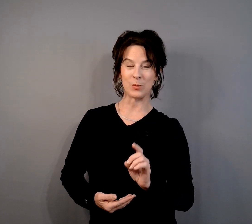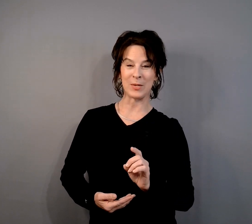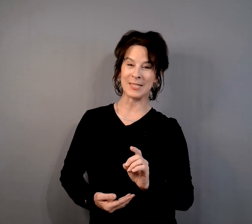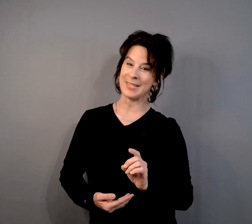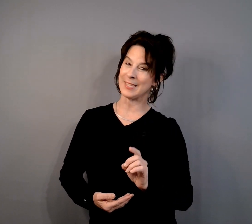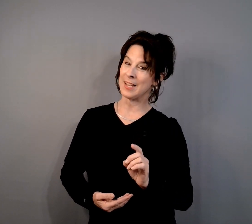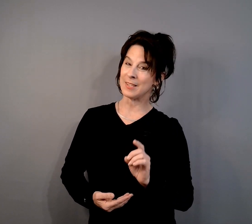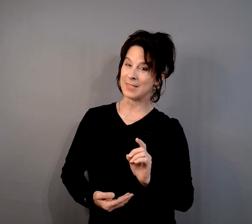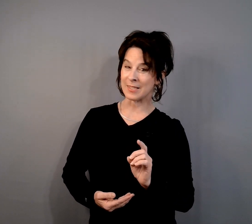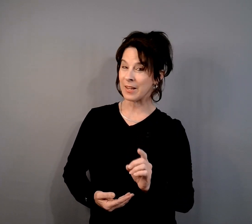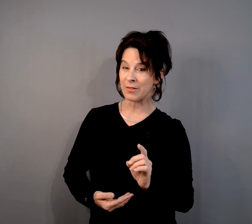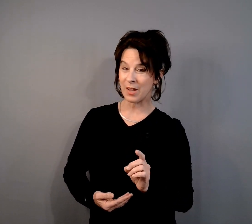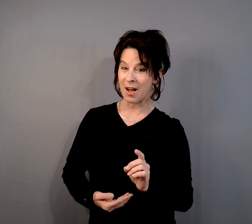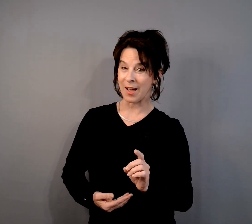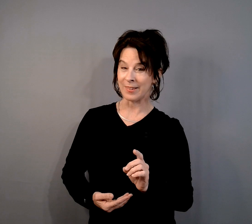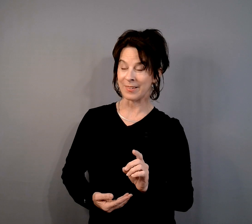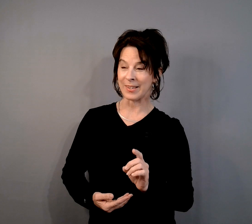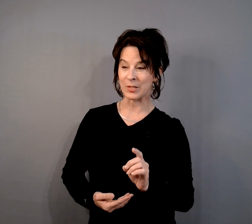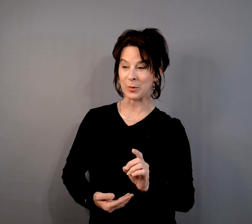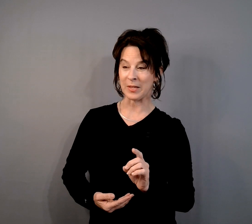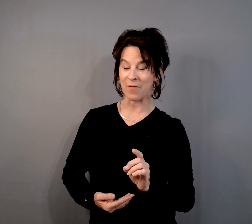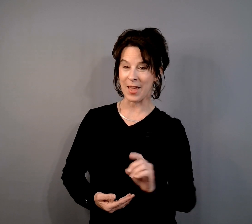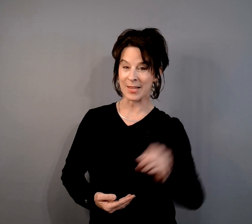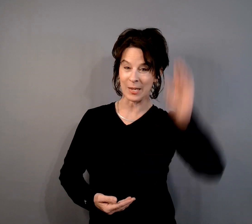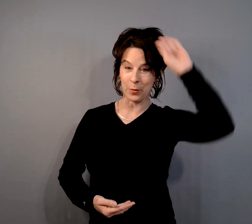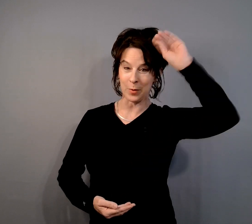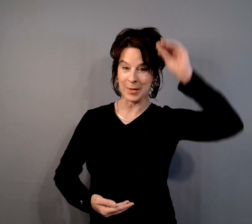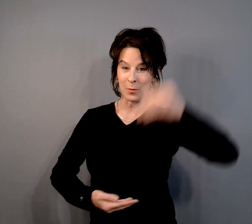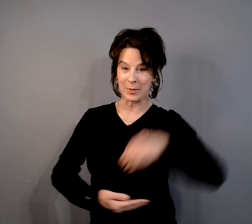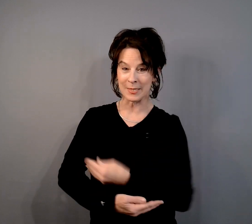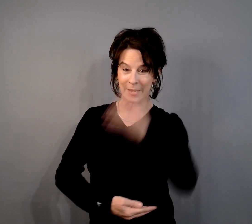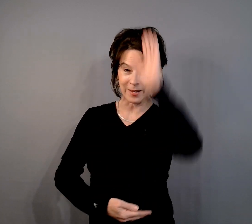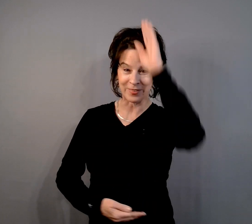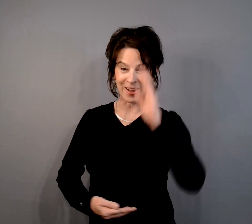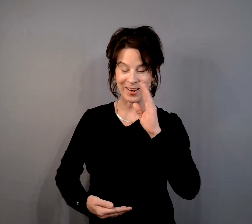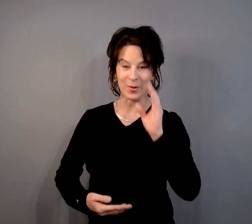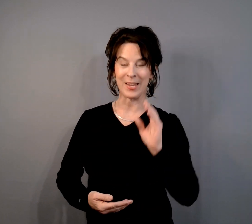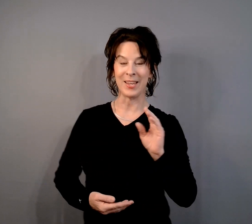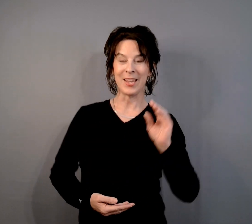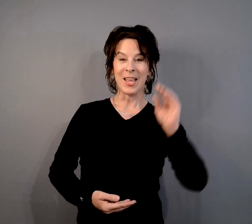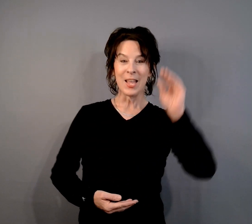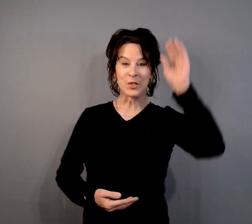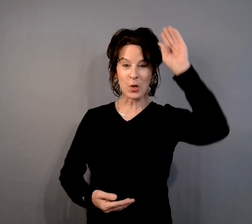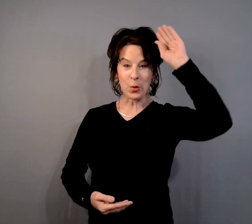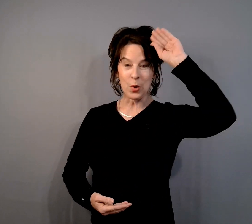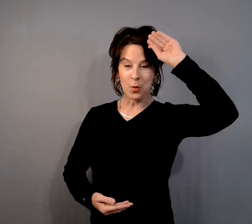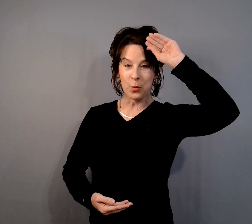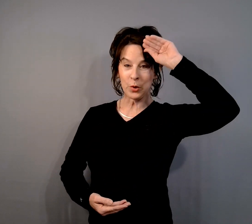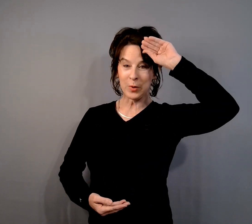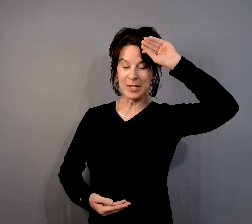when it says Son of God, it's really fast, and we'd be going Son of God. Okay, so we're going to